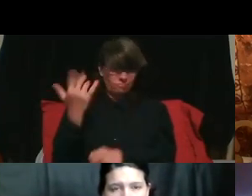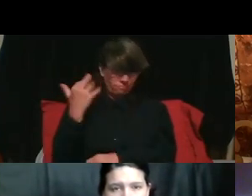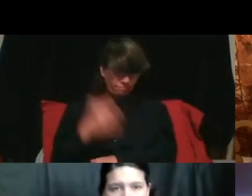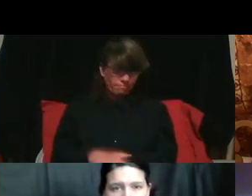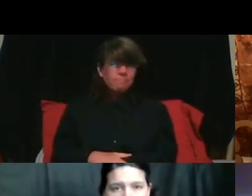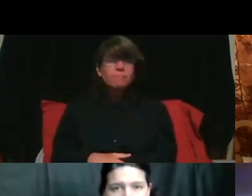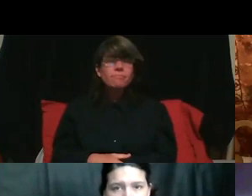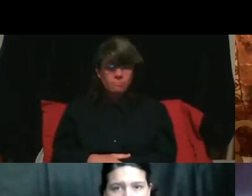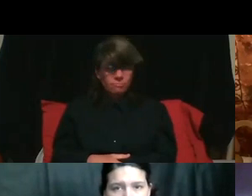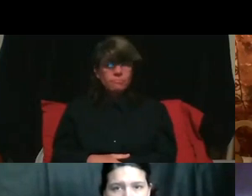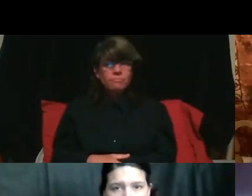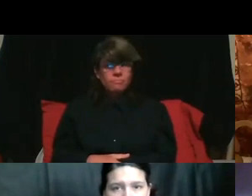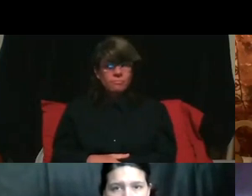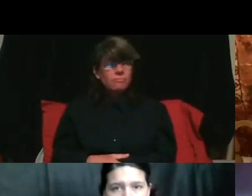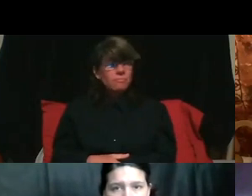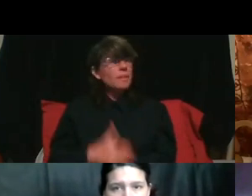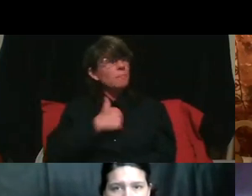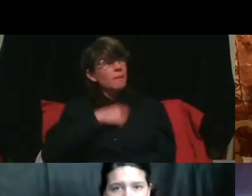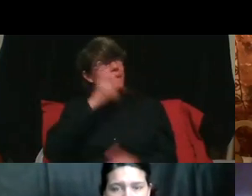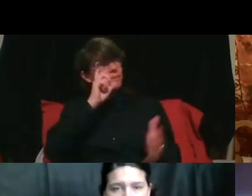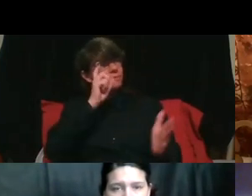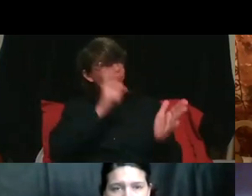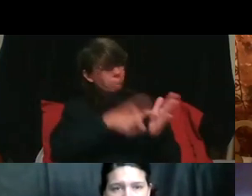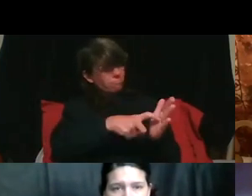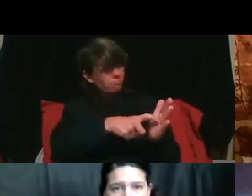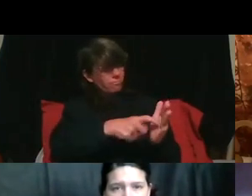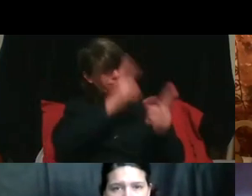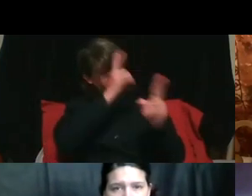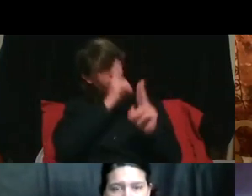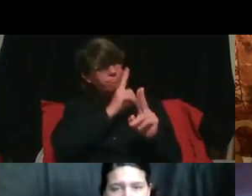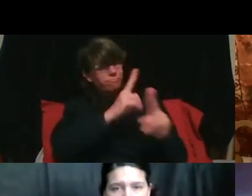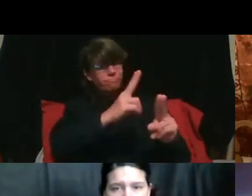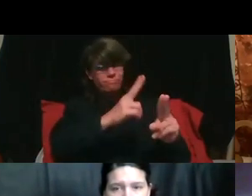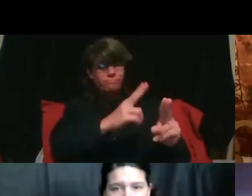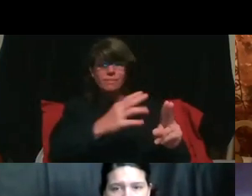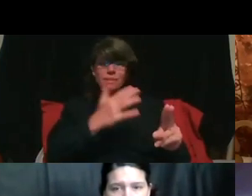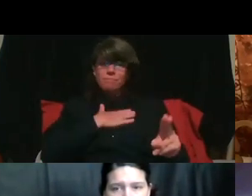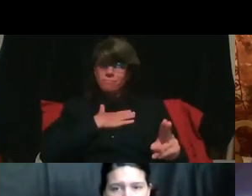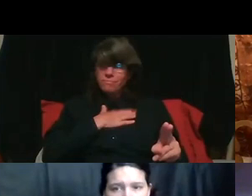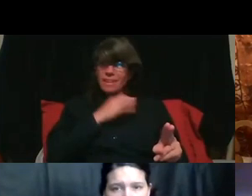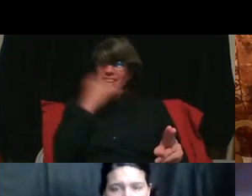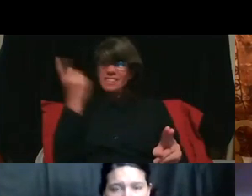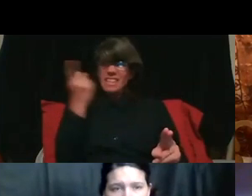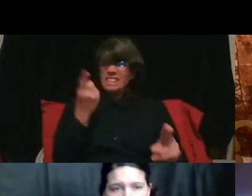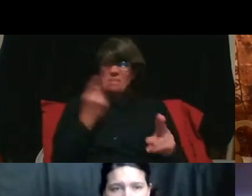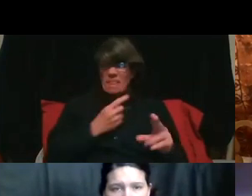And I acknowledge it, I honor it. It's not just something flippant, no